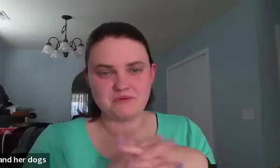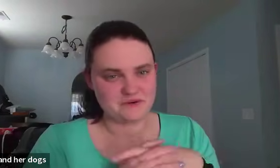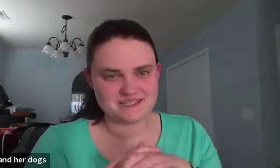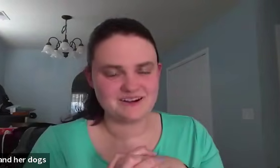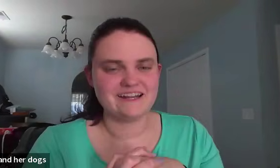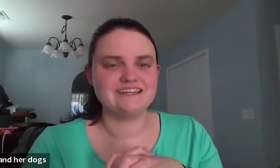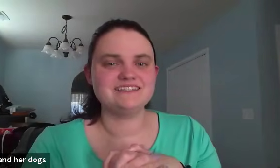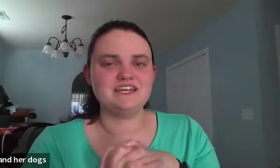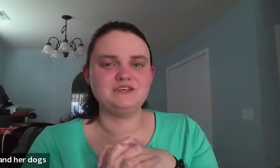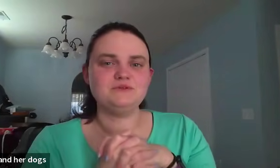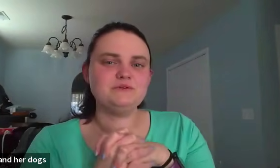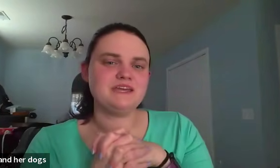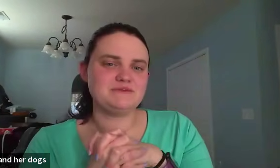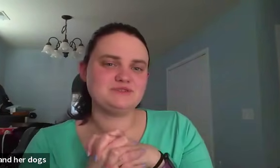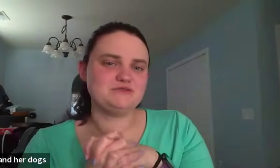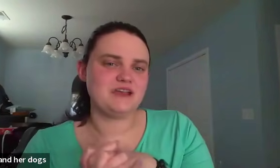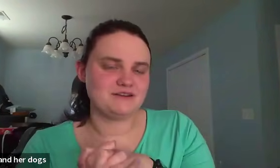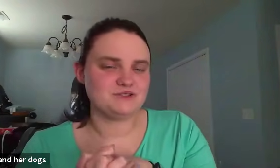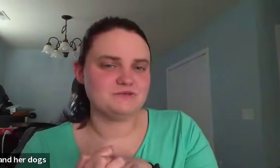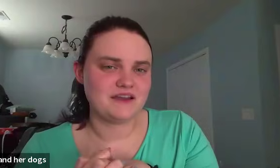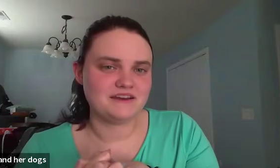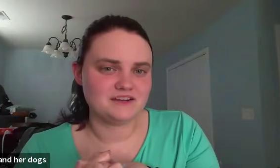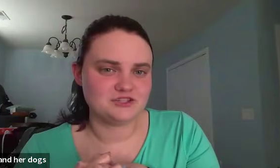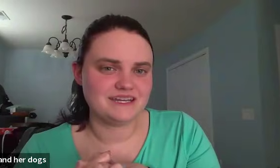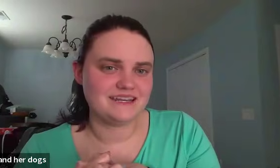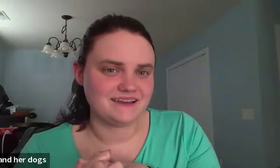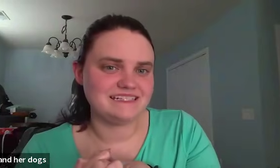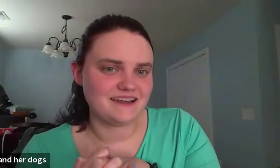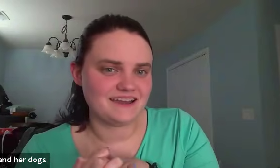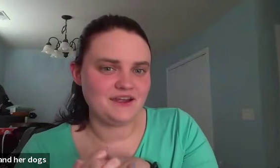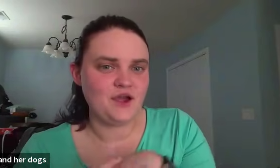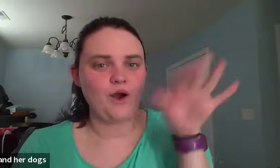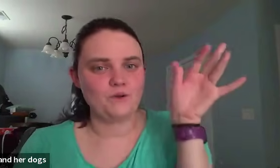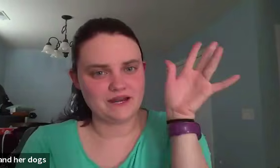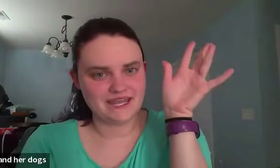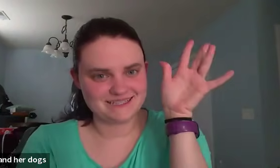before we start is you will be able to count up to 999 on one hand.